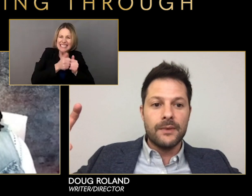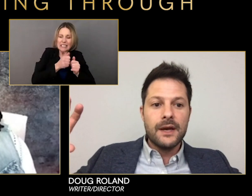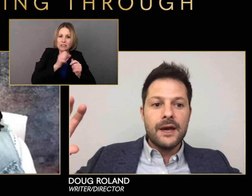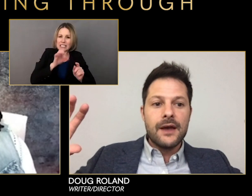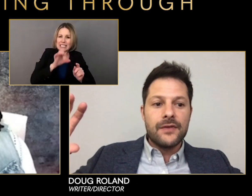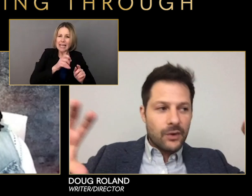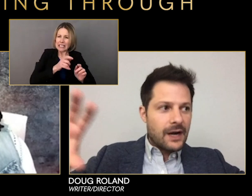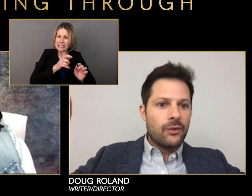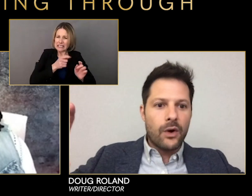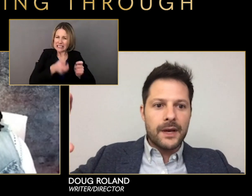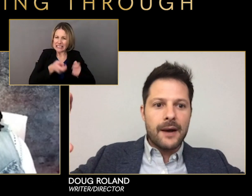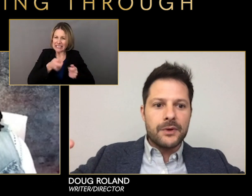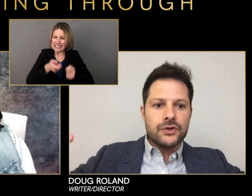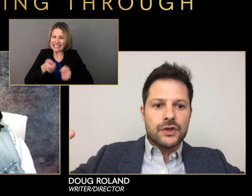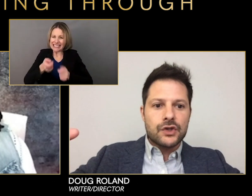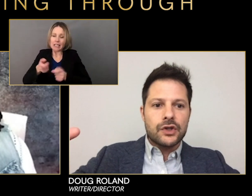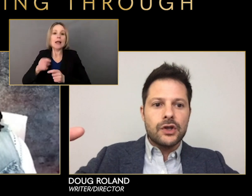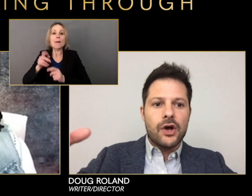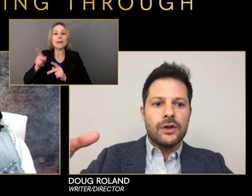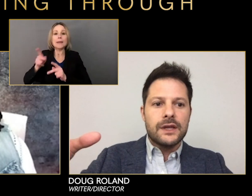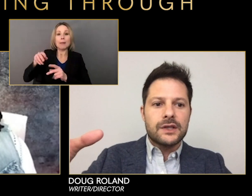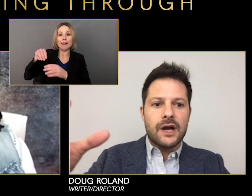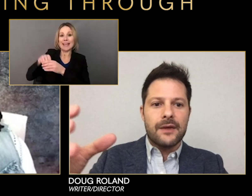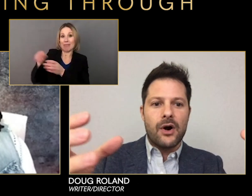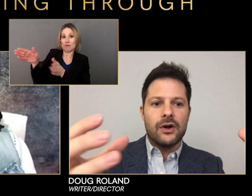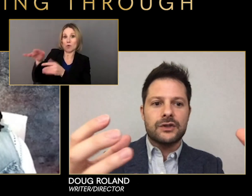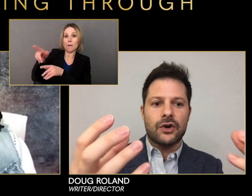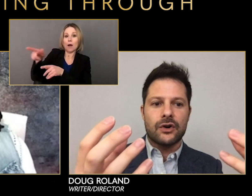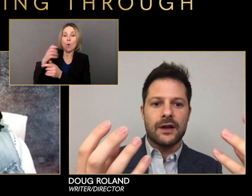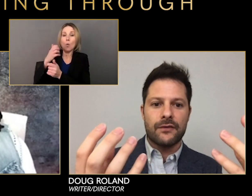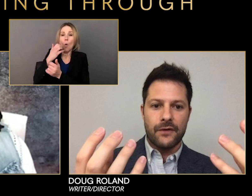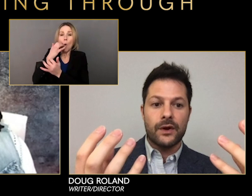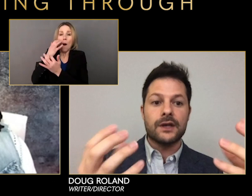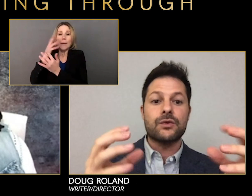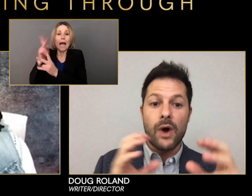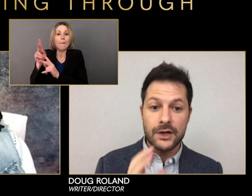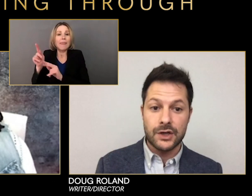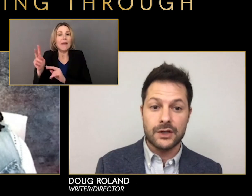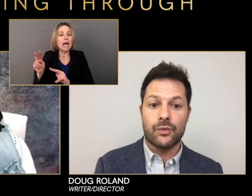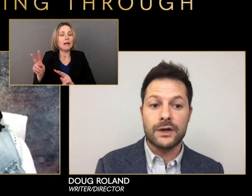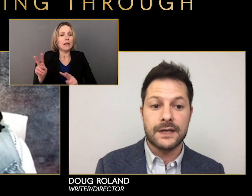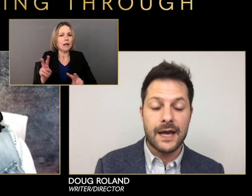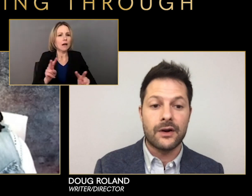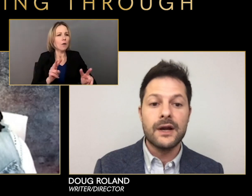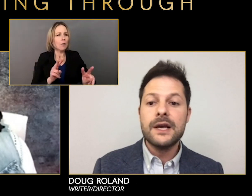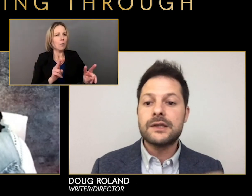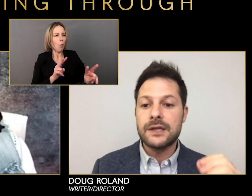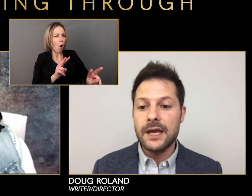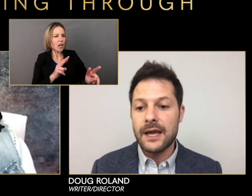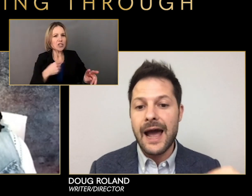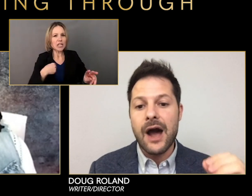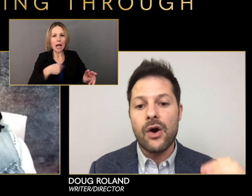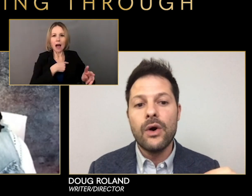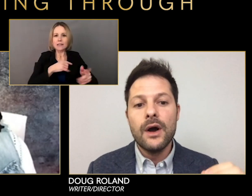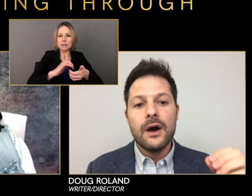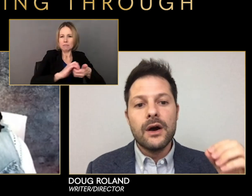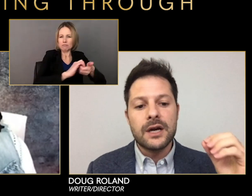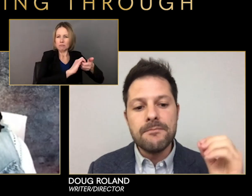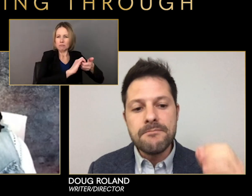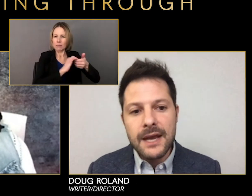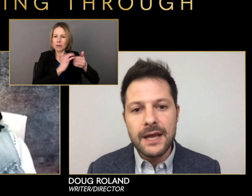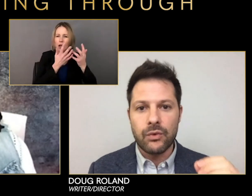holding room, they were kind of warming up and you just slowly saw them all turn their focus watching us work together, seeing